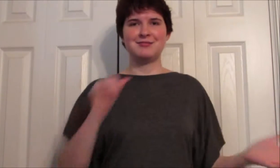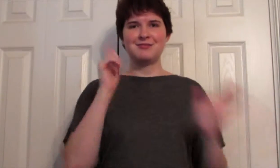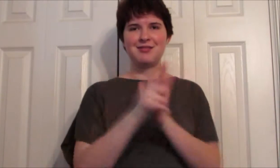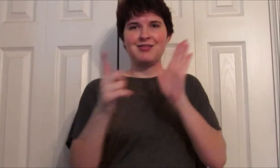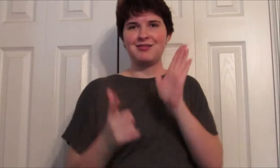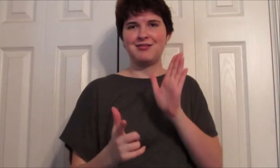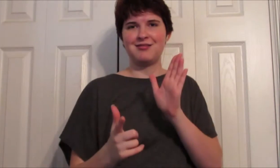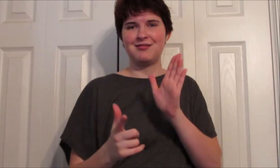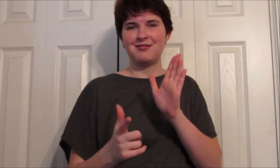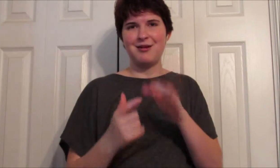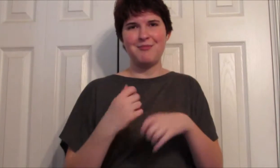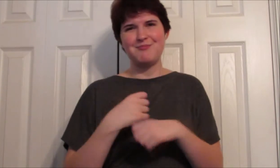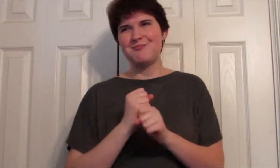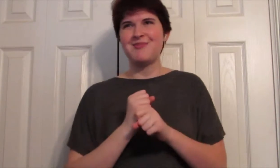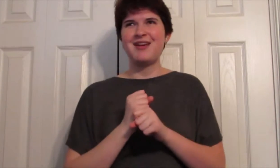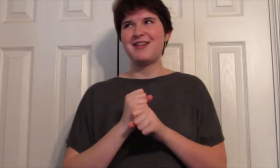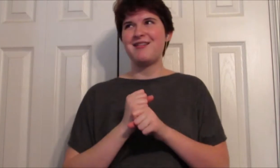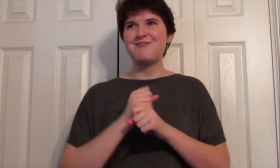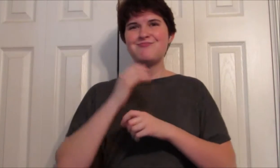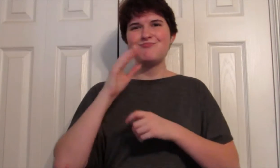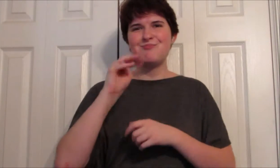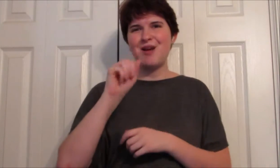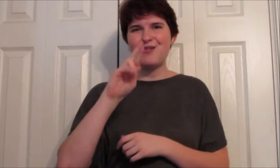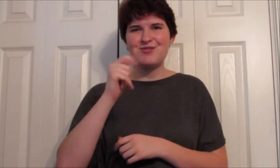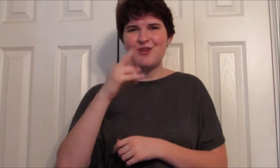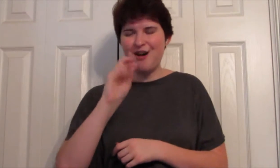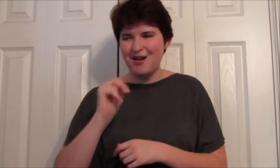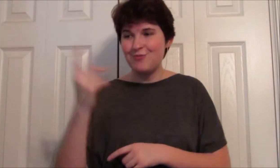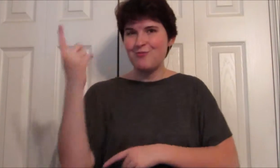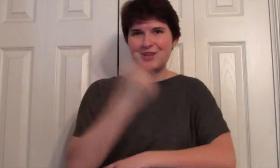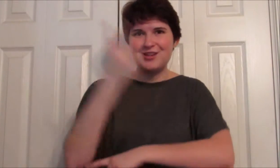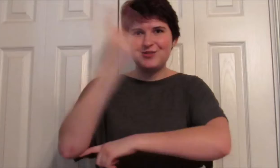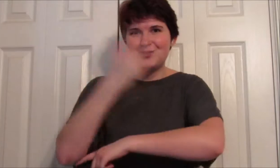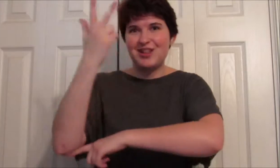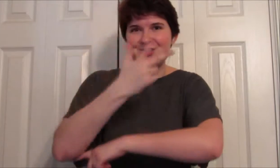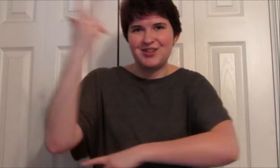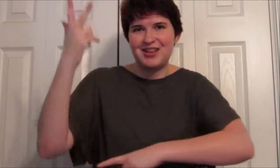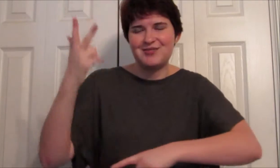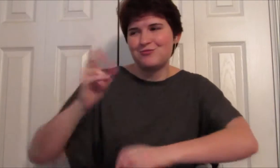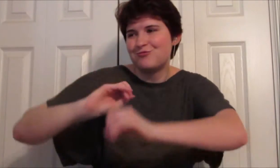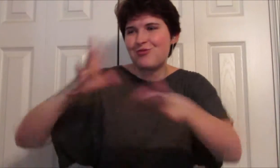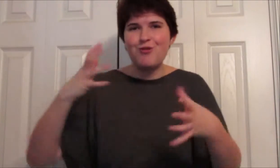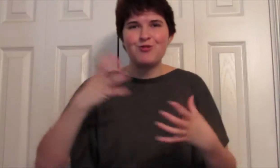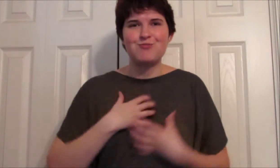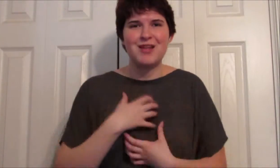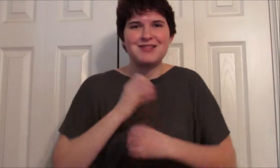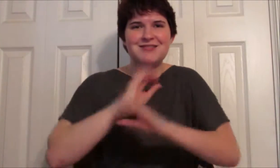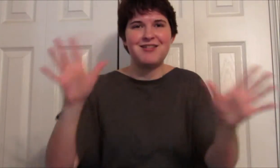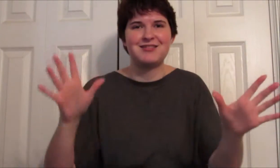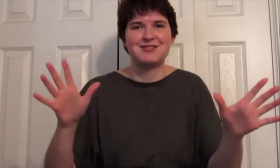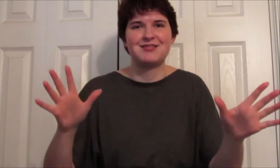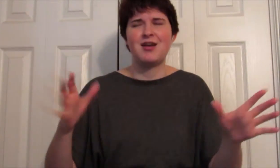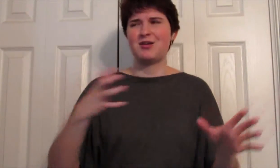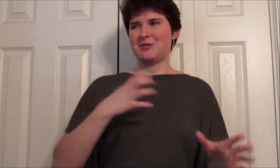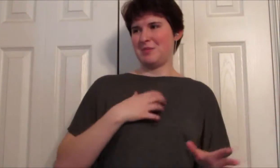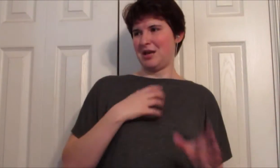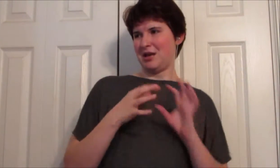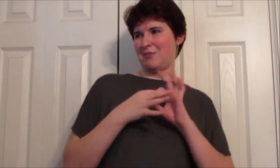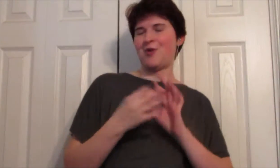You'd make it a marathon. Go one day, 2 days, 3 days, no complaining about anything. No complaining about dinner or your